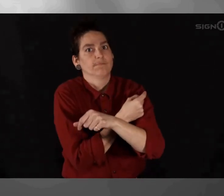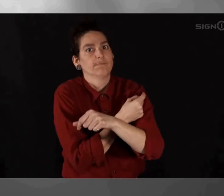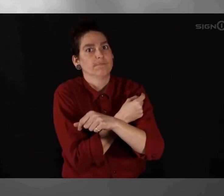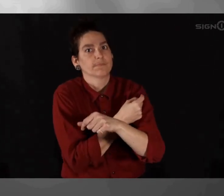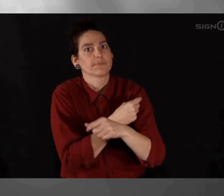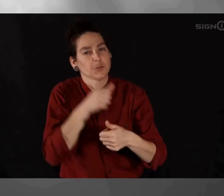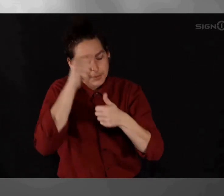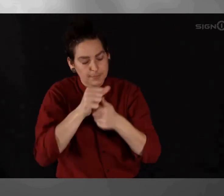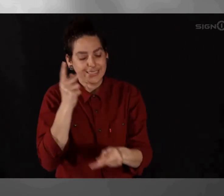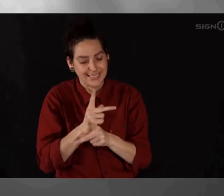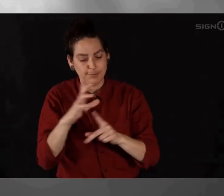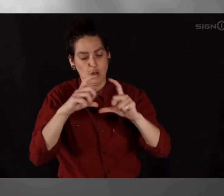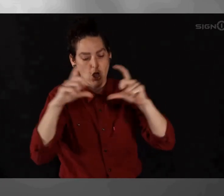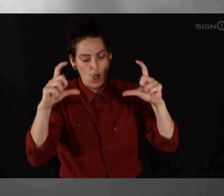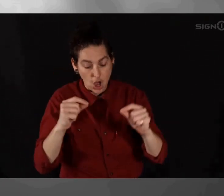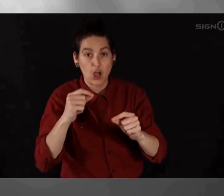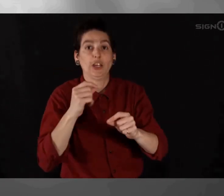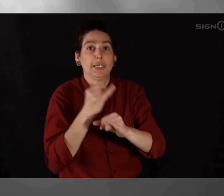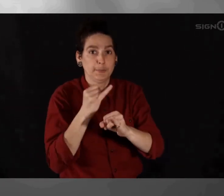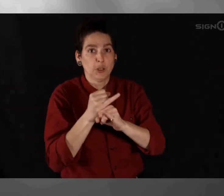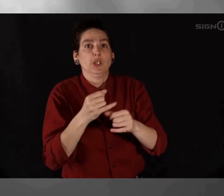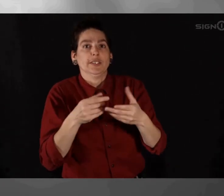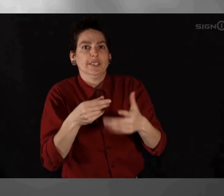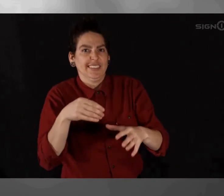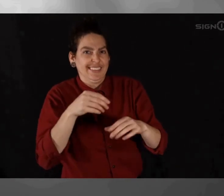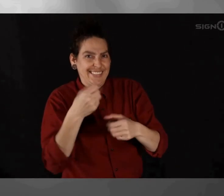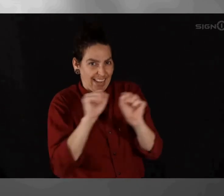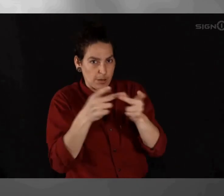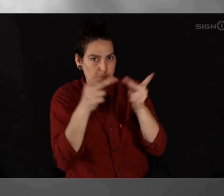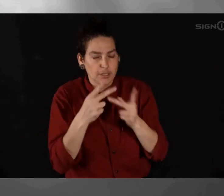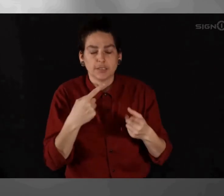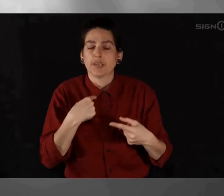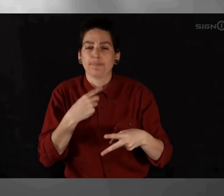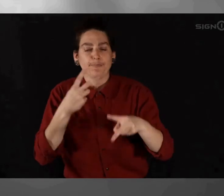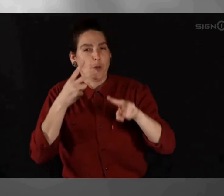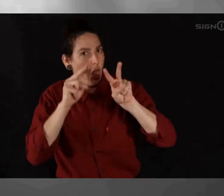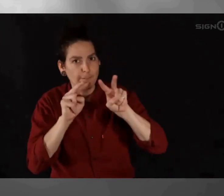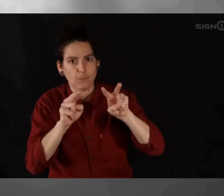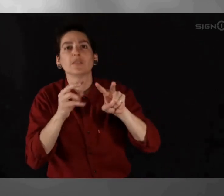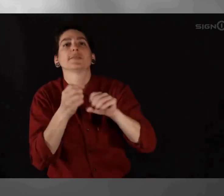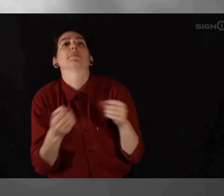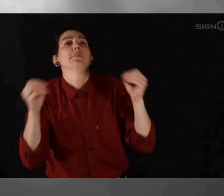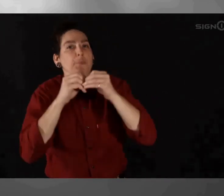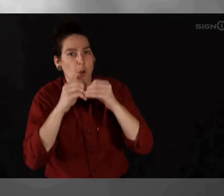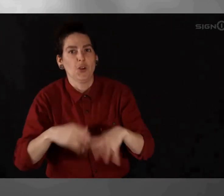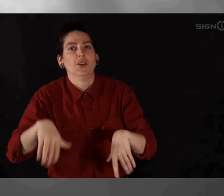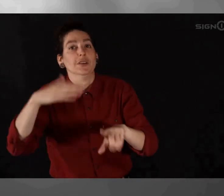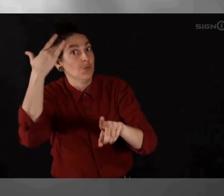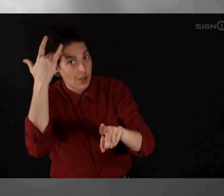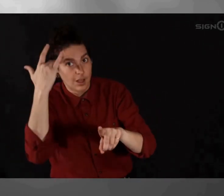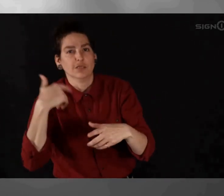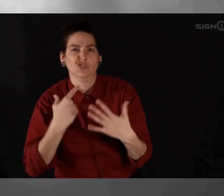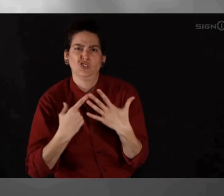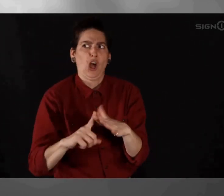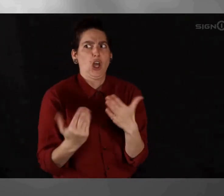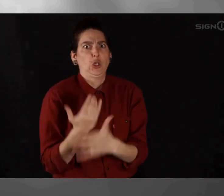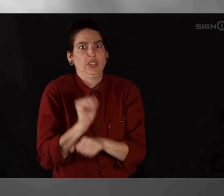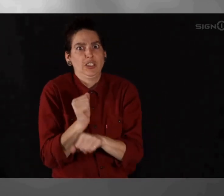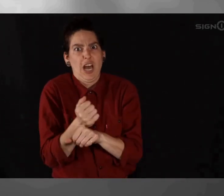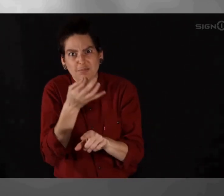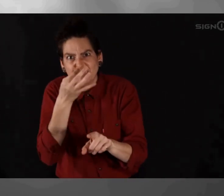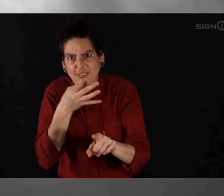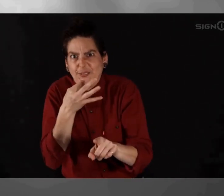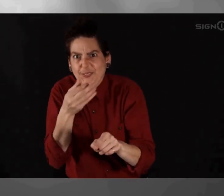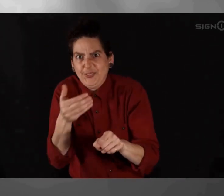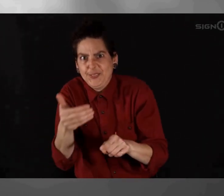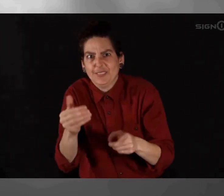vaccine, remember to keep your immunization card in a safe place. I'm looking forward to getting it because